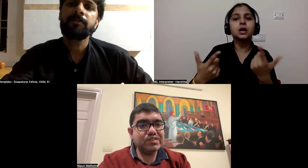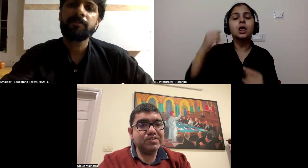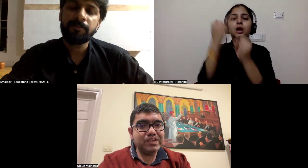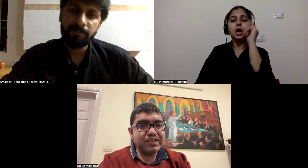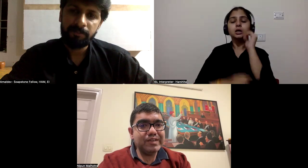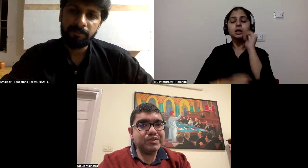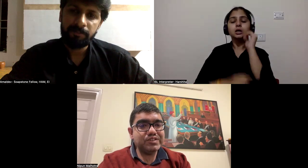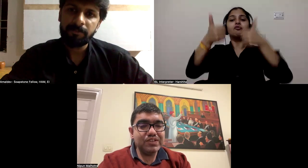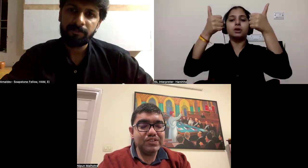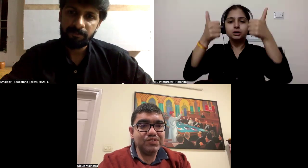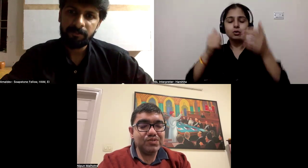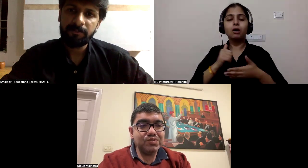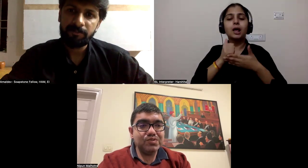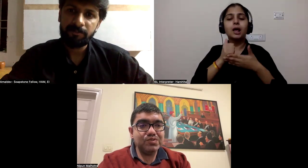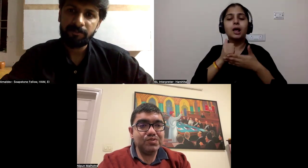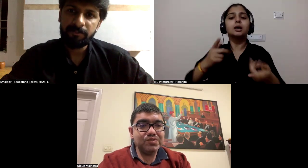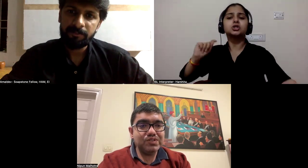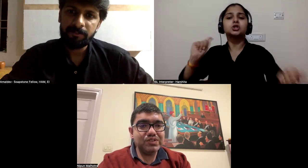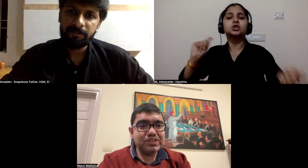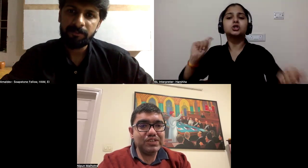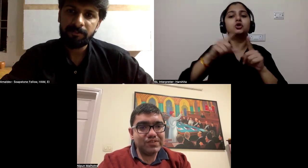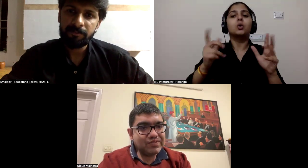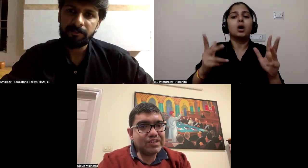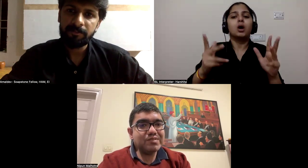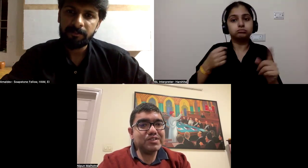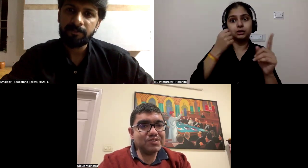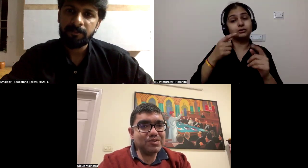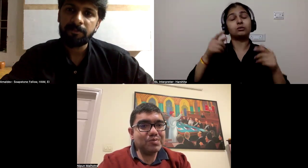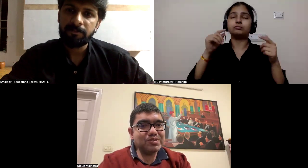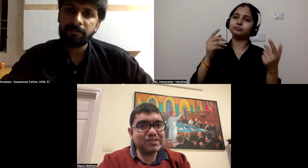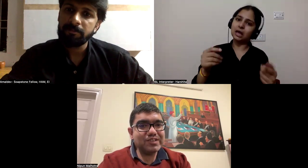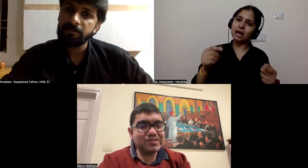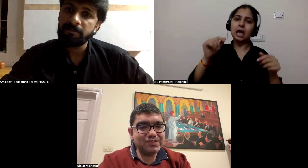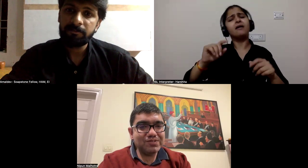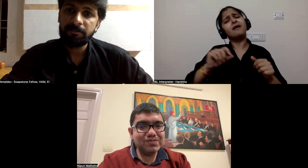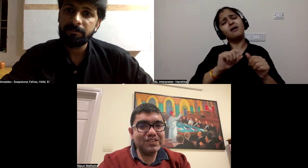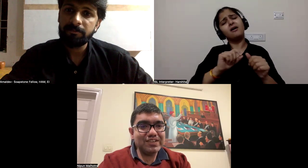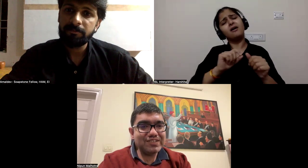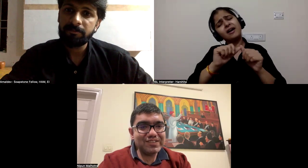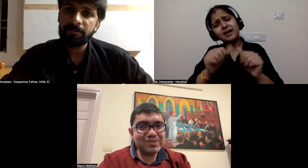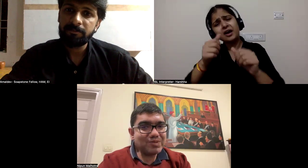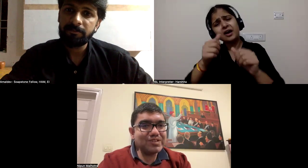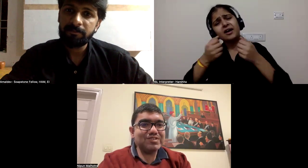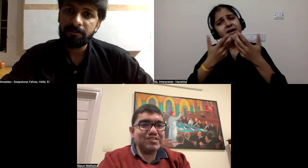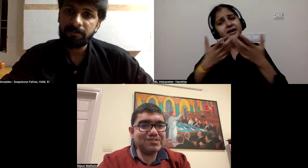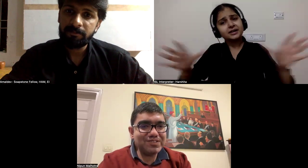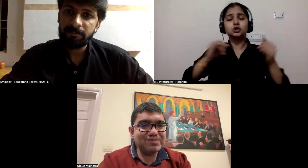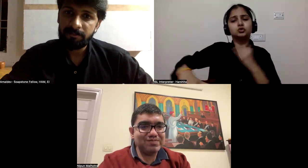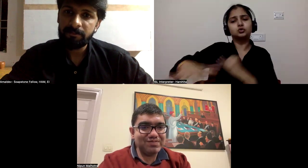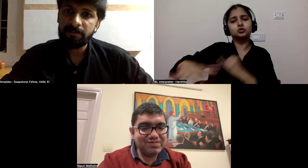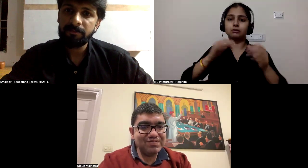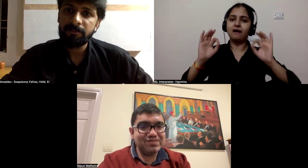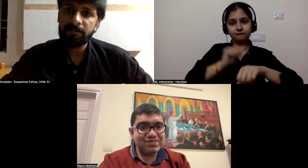and will help create change. So, yeah, every calamity is a good opportunity that way. So, I think that's why I wanted to share the